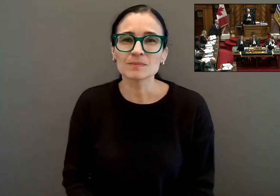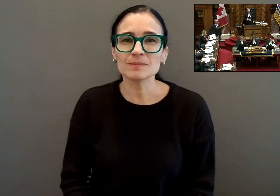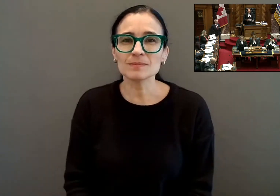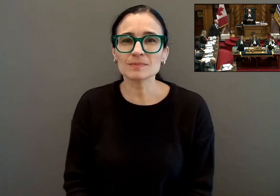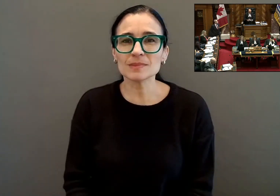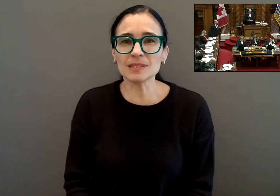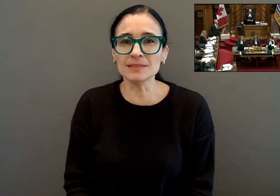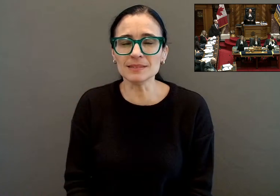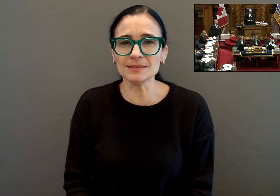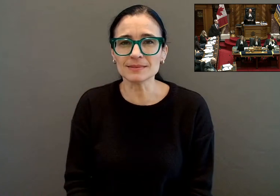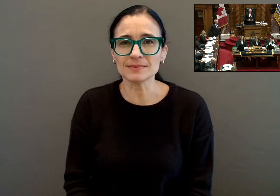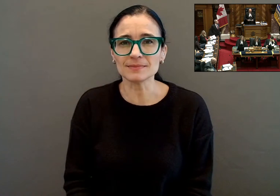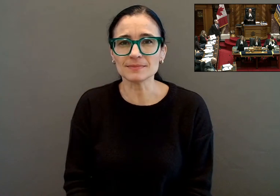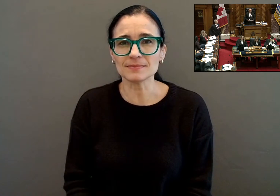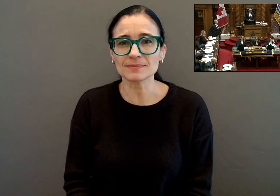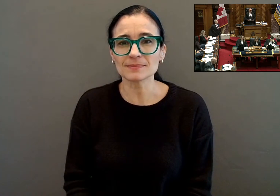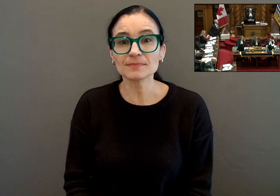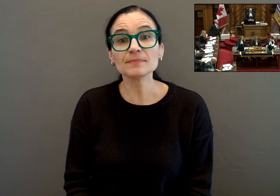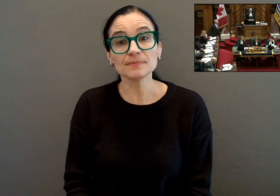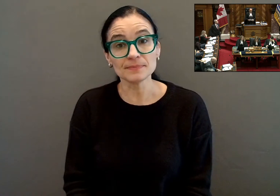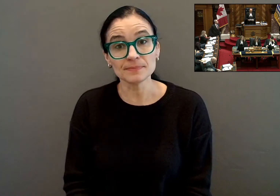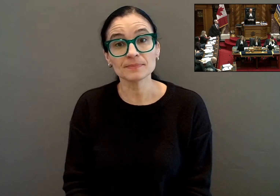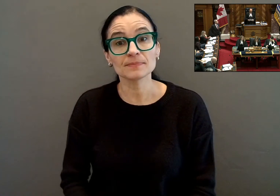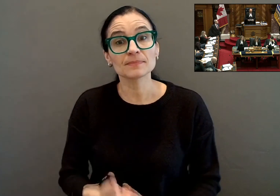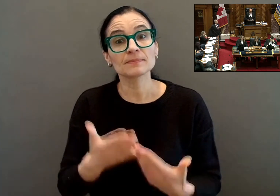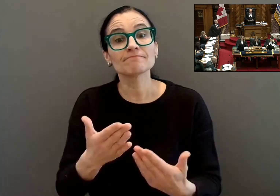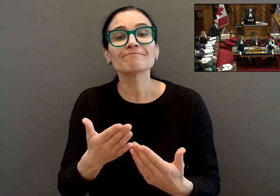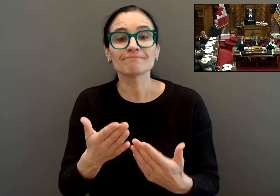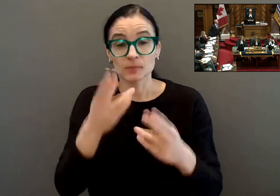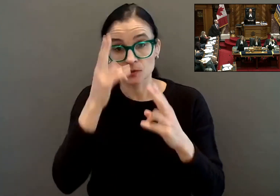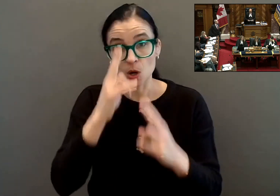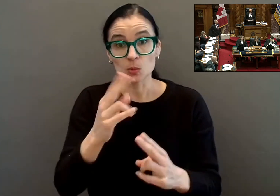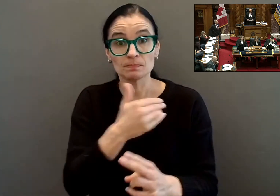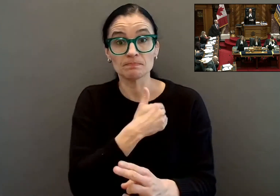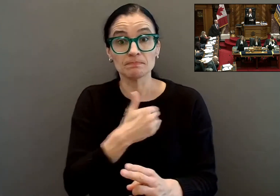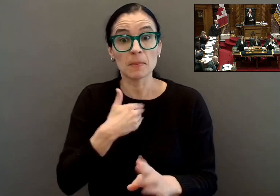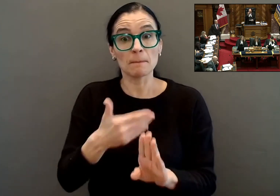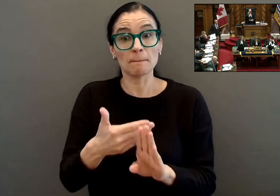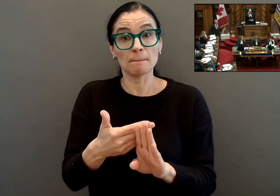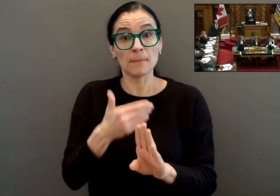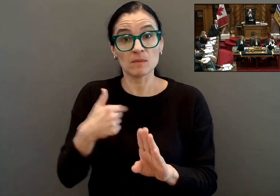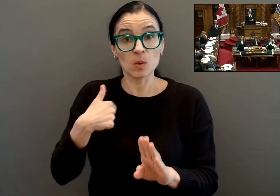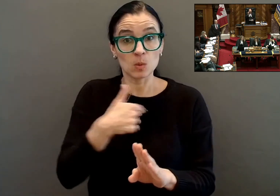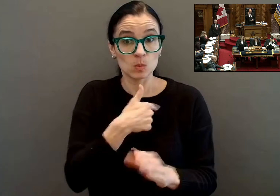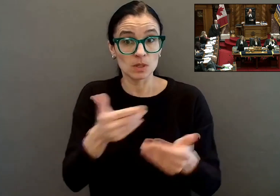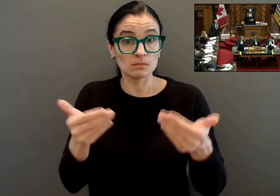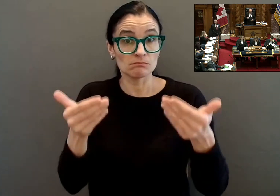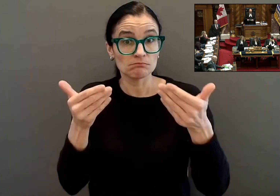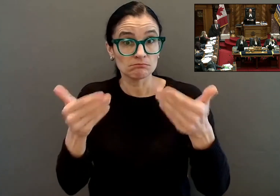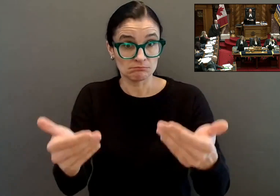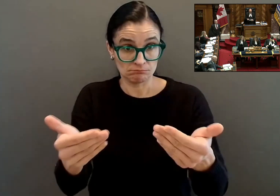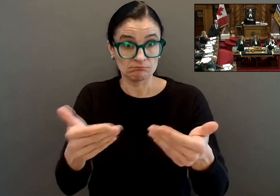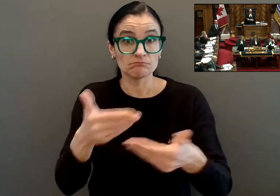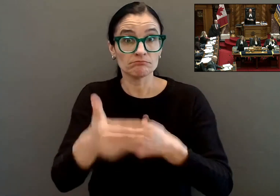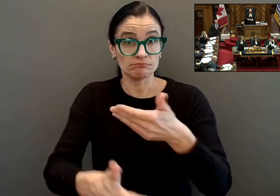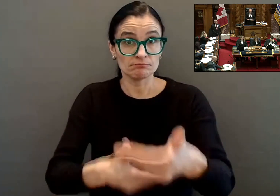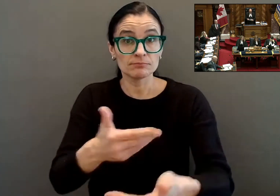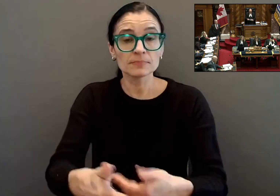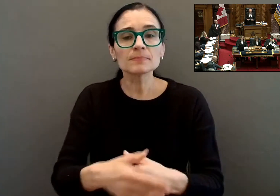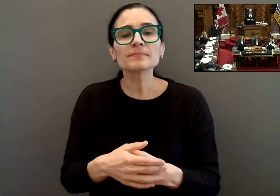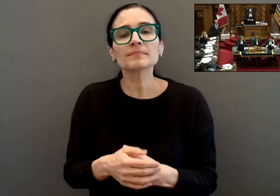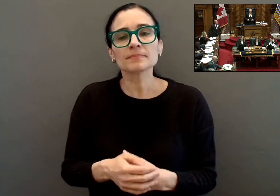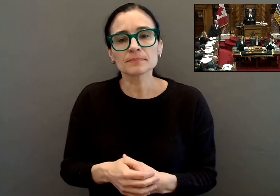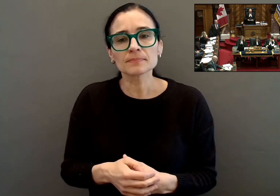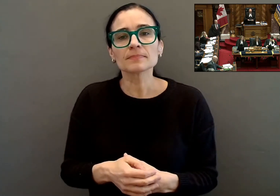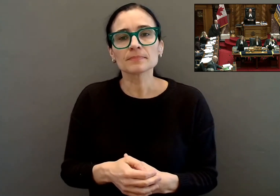Honourable members, before we continue with this morning's proceedings, the Chair would like to provide